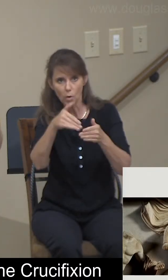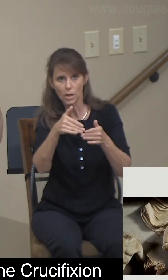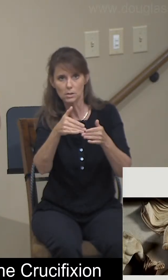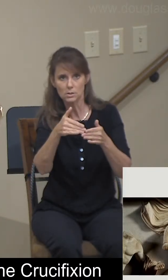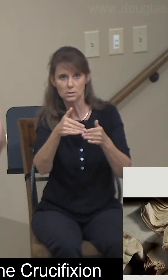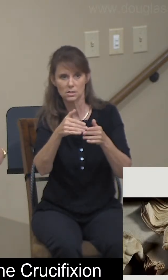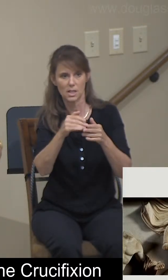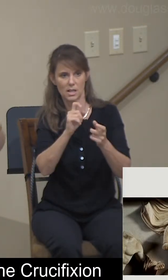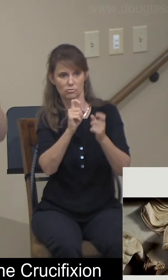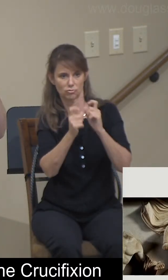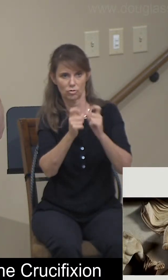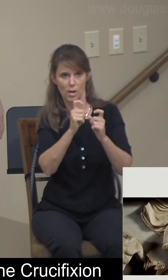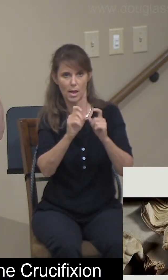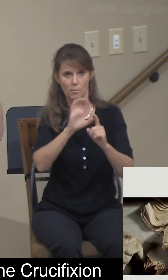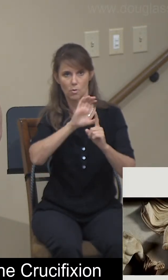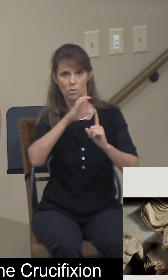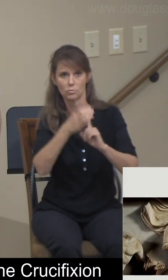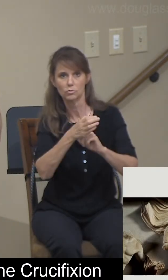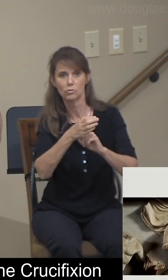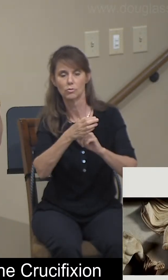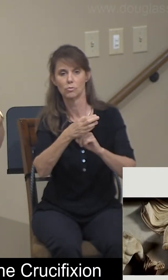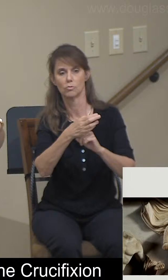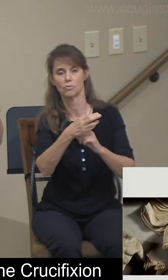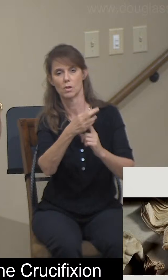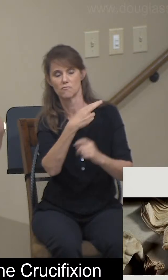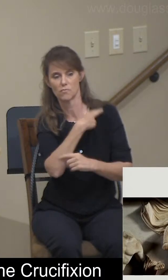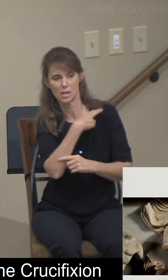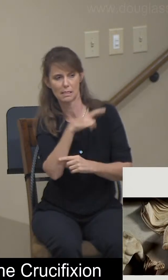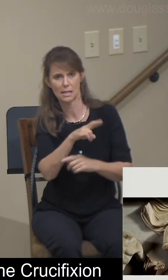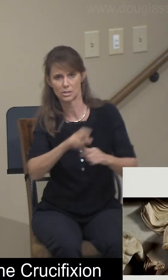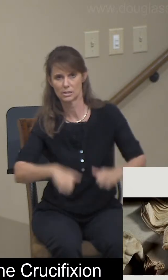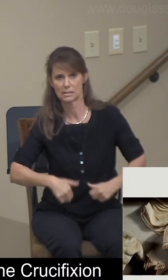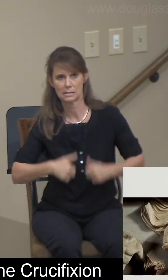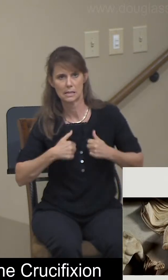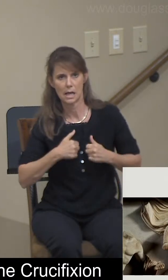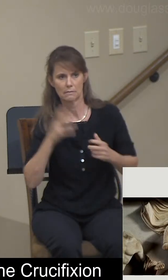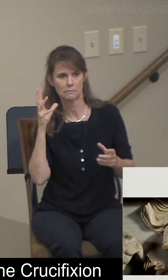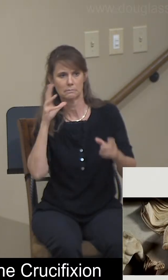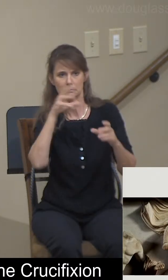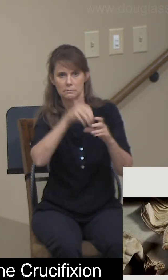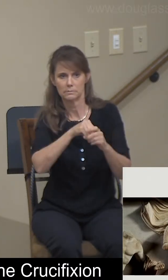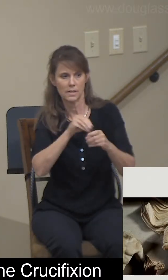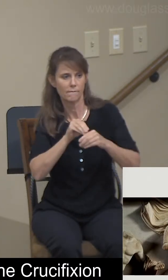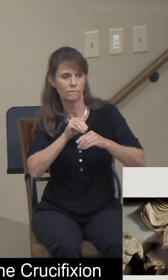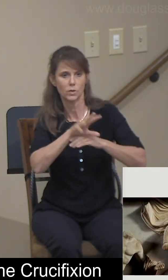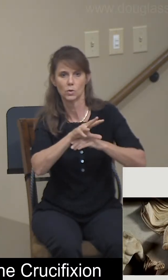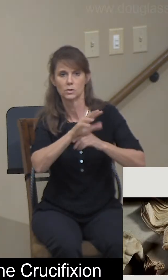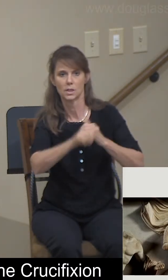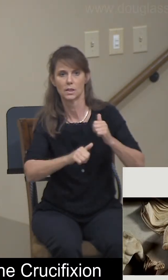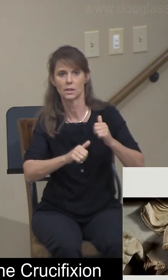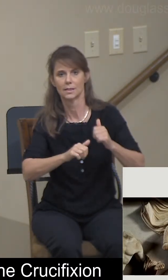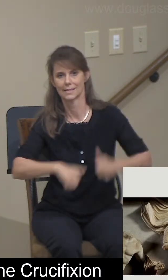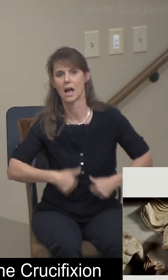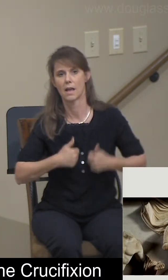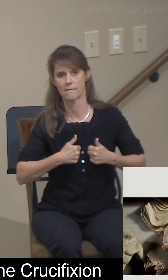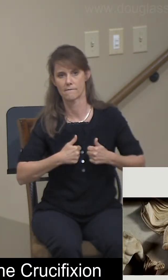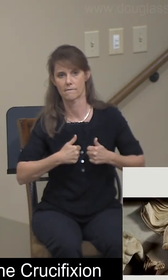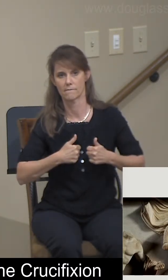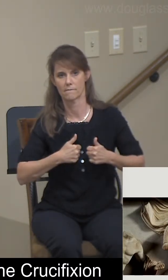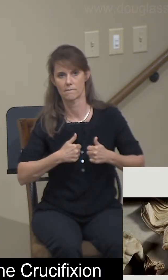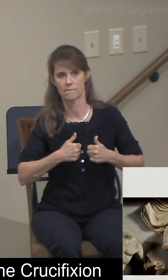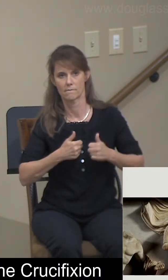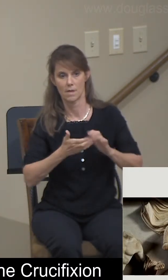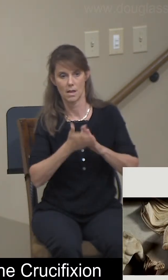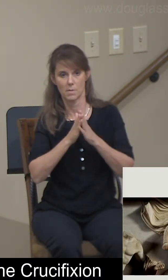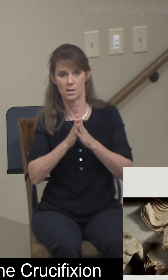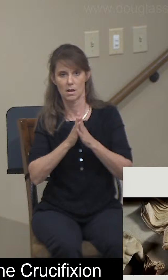the culture, that shape religious life, that shape every aspect of life in so many ways, but that becomes one of those central and